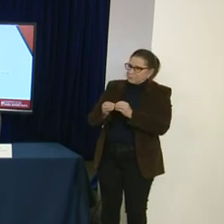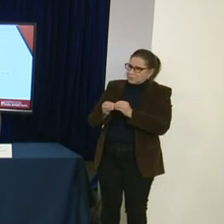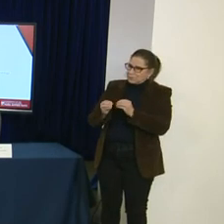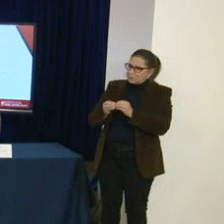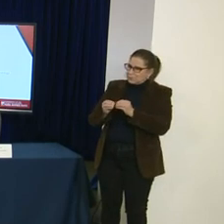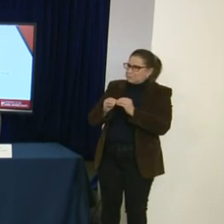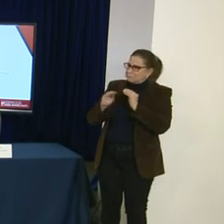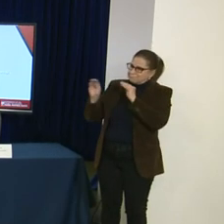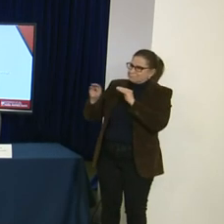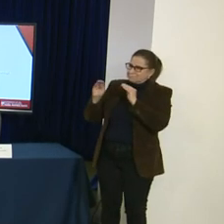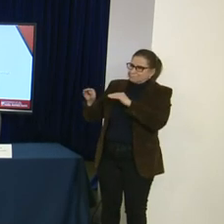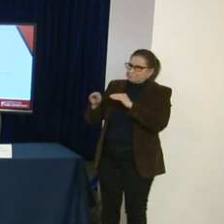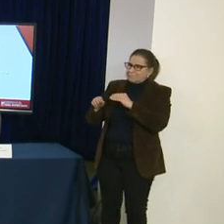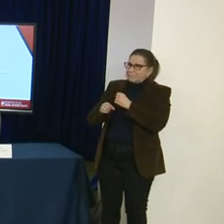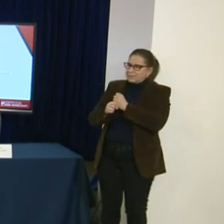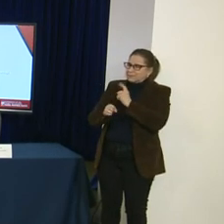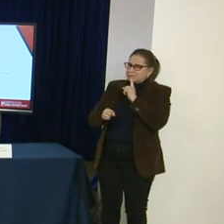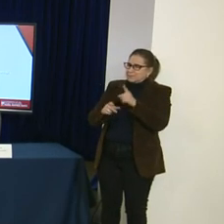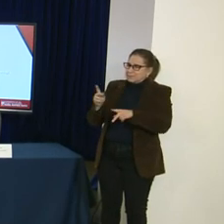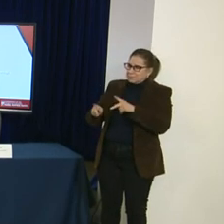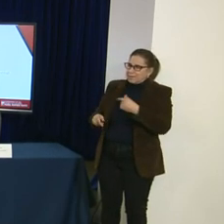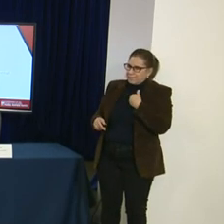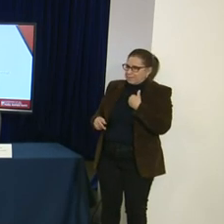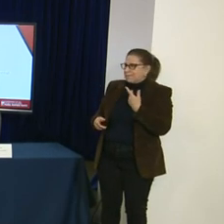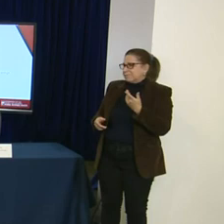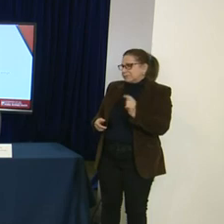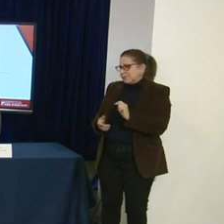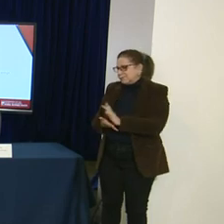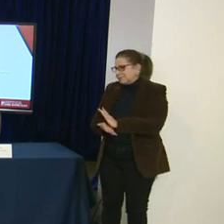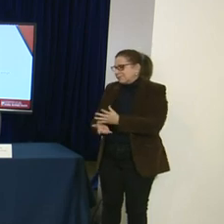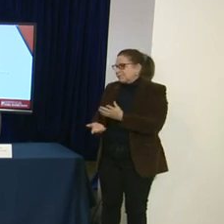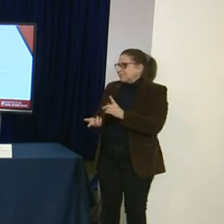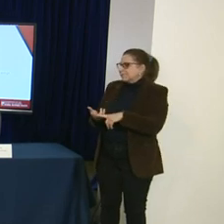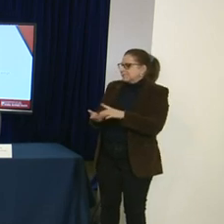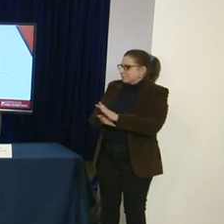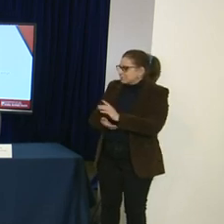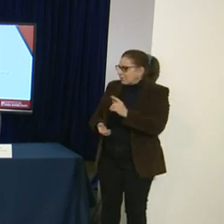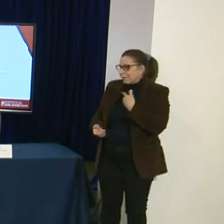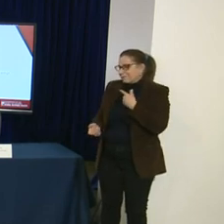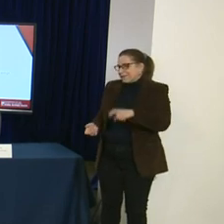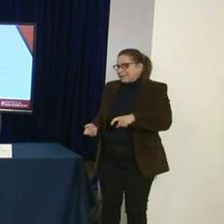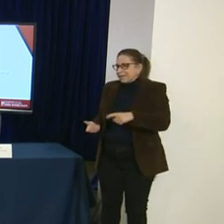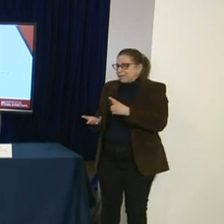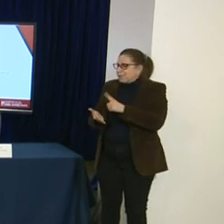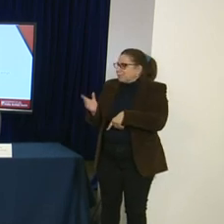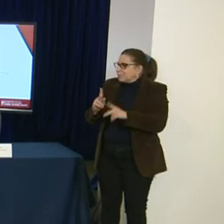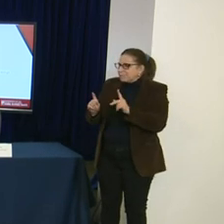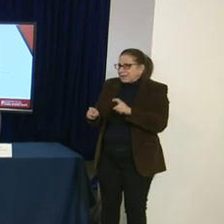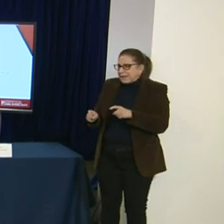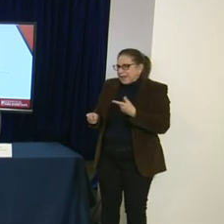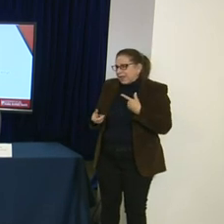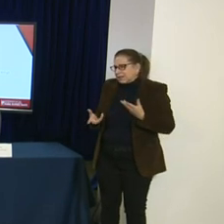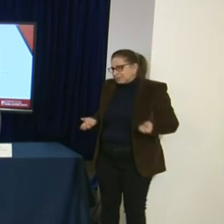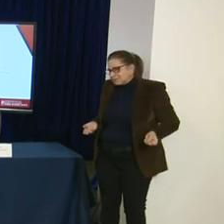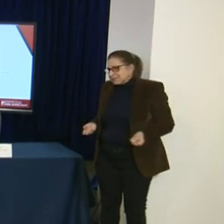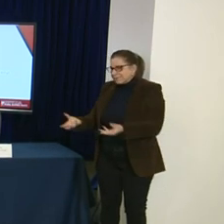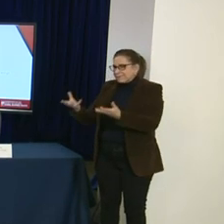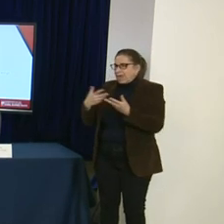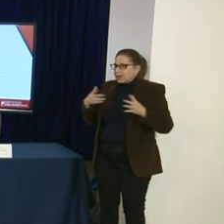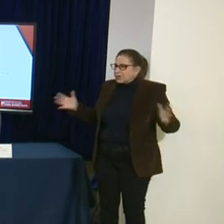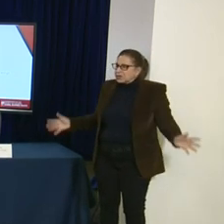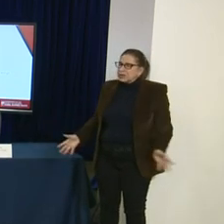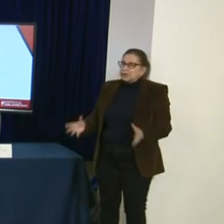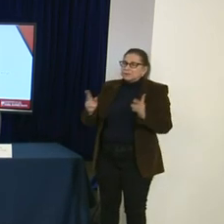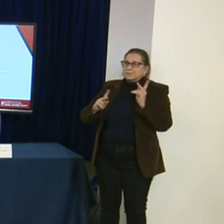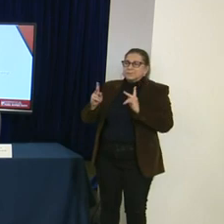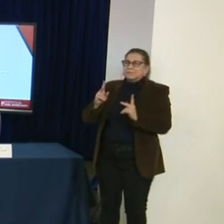that people are getting what they need. But again, I would encourage our residents to make sure that you do not hoard